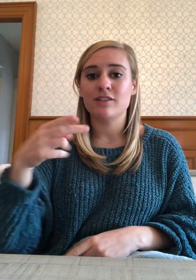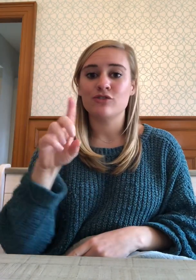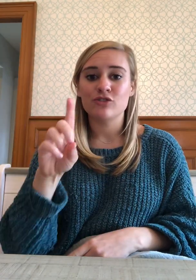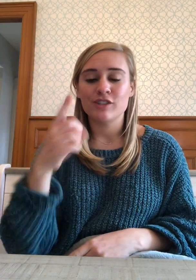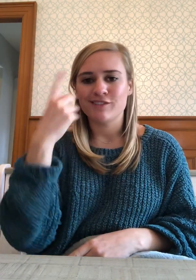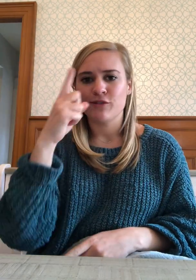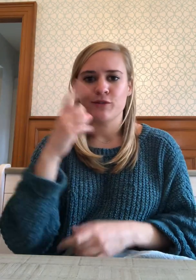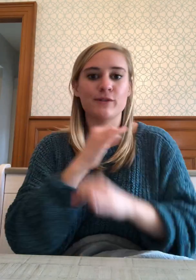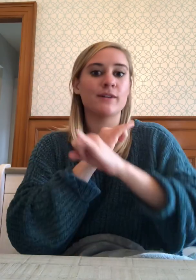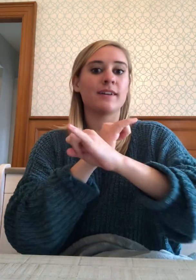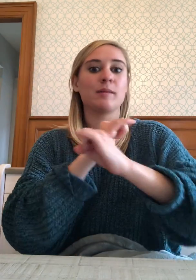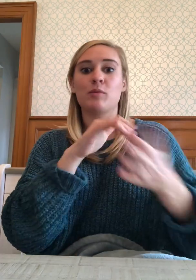immunology.